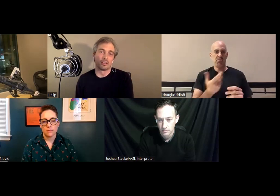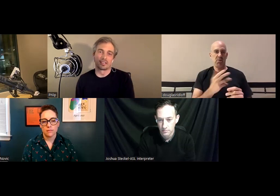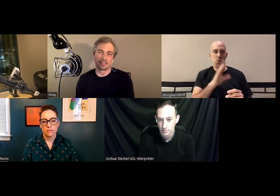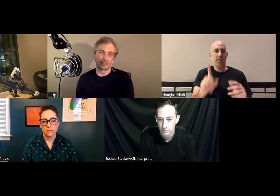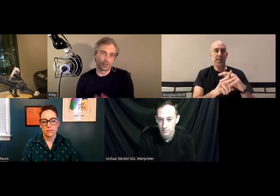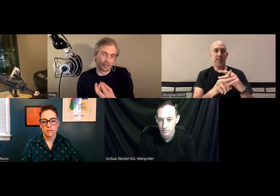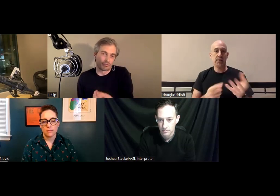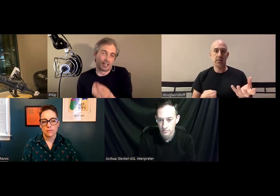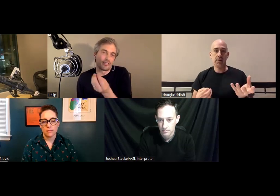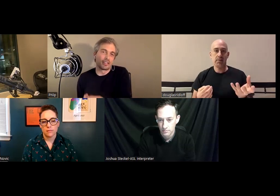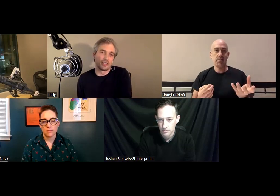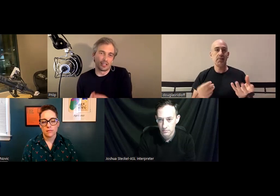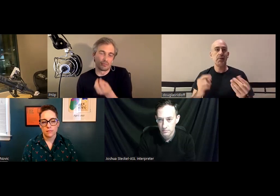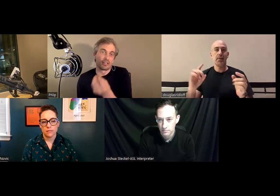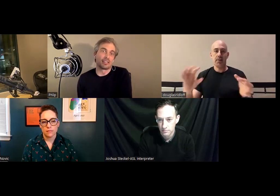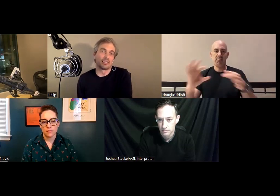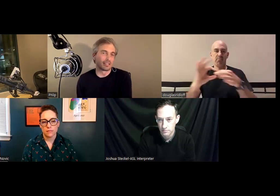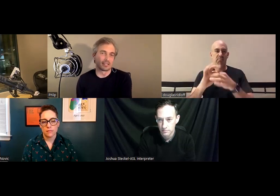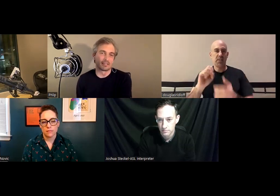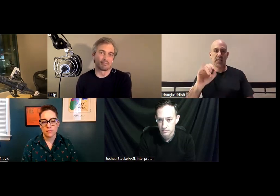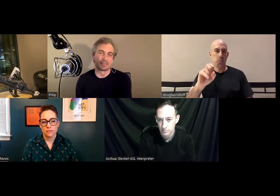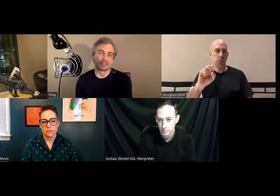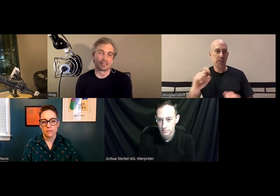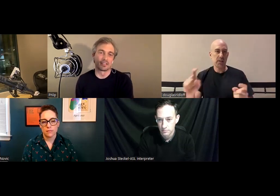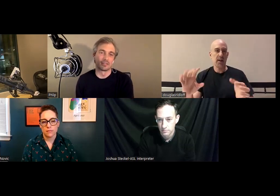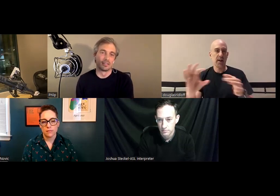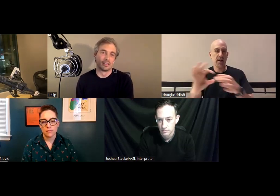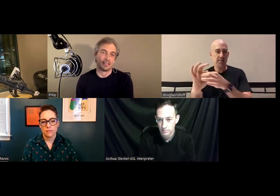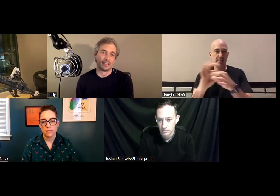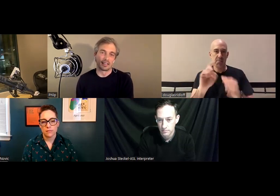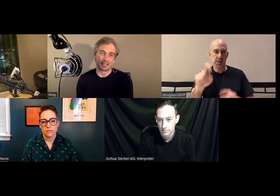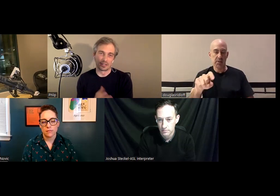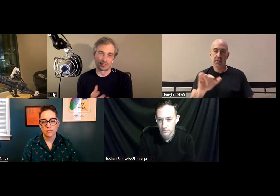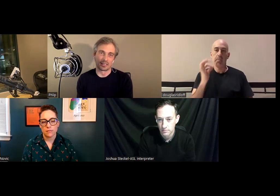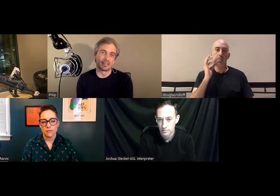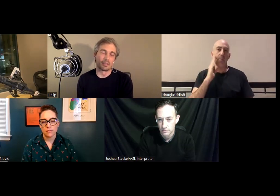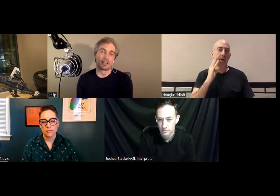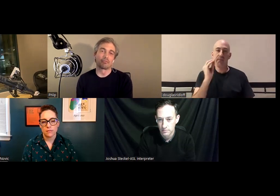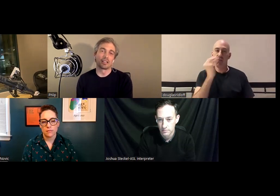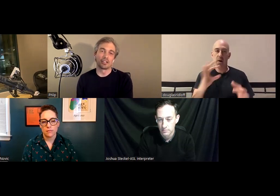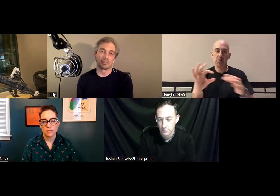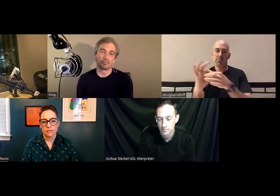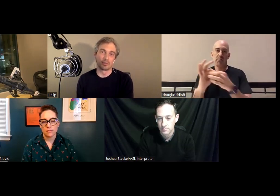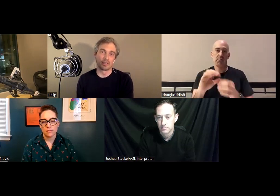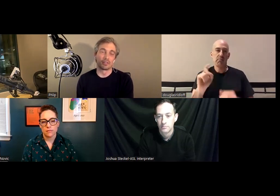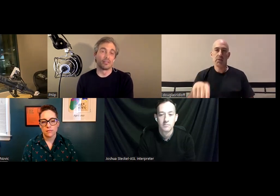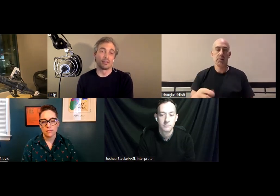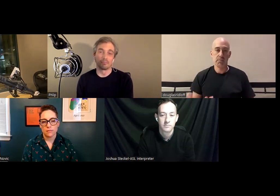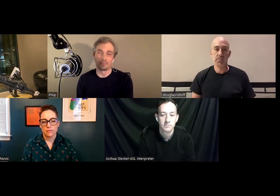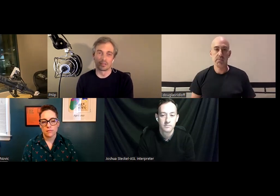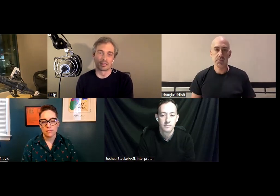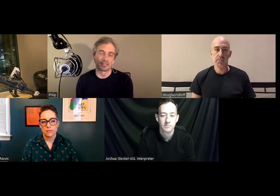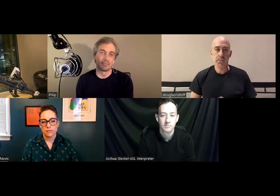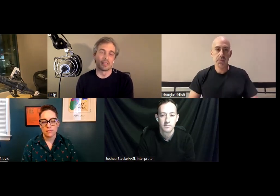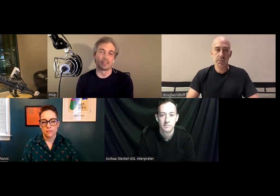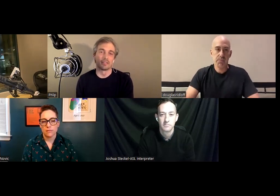community, would sign language thrive and continue? Would it exist? I don't think so. And that shows that symbiotic relationship between the two